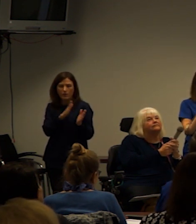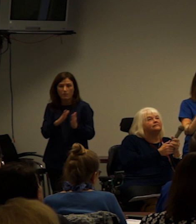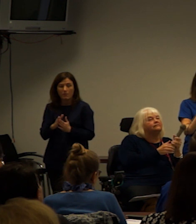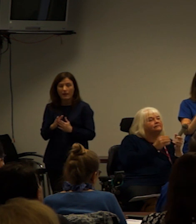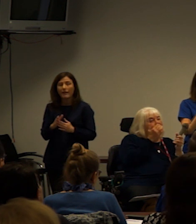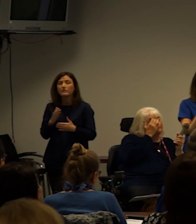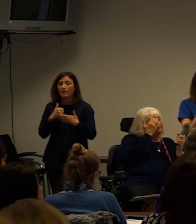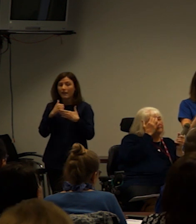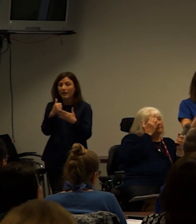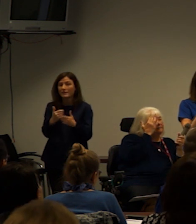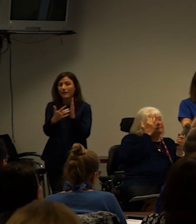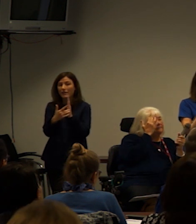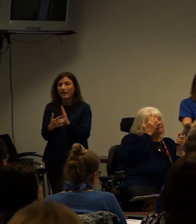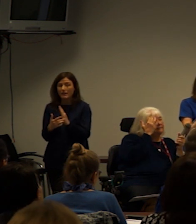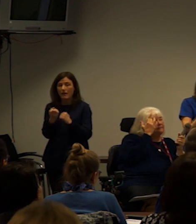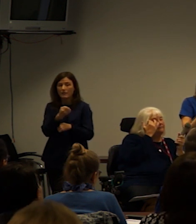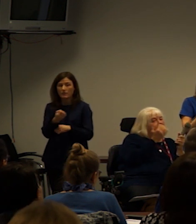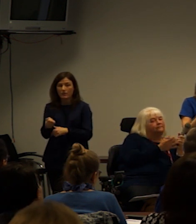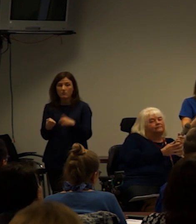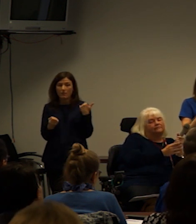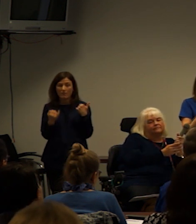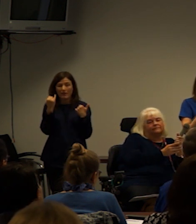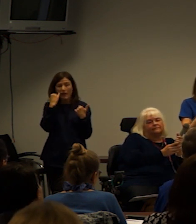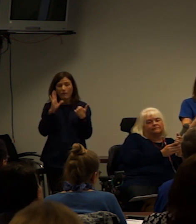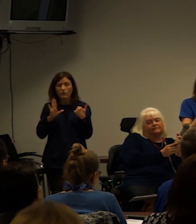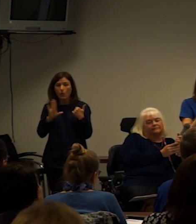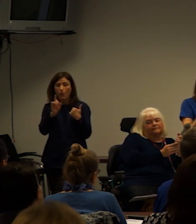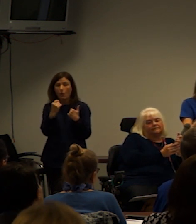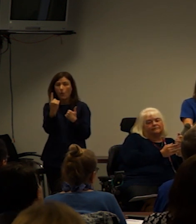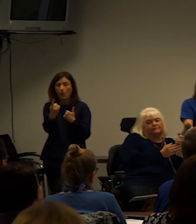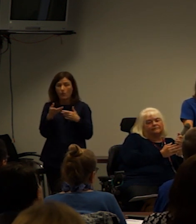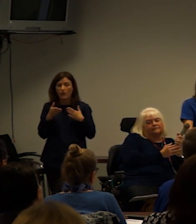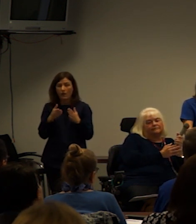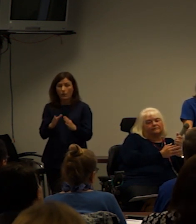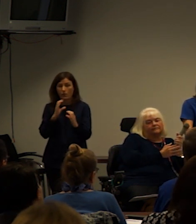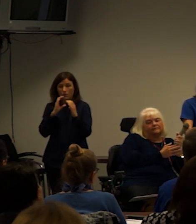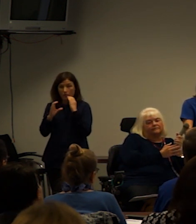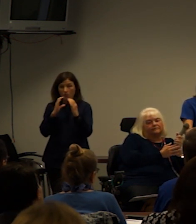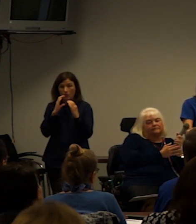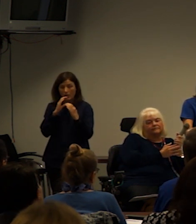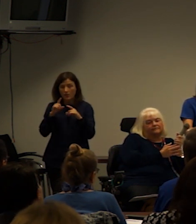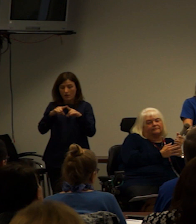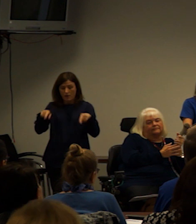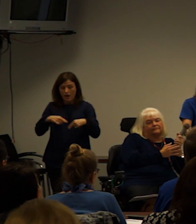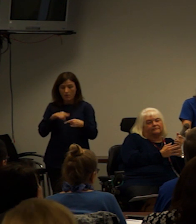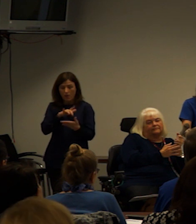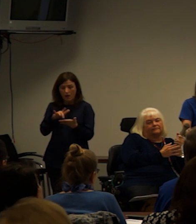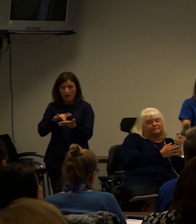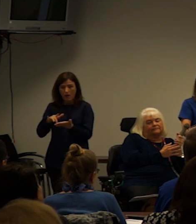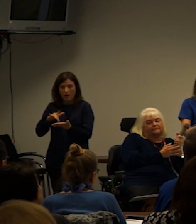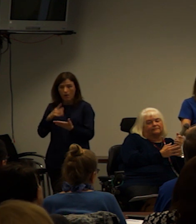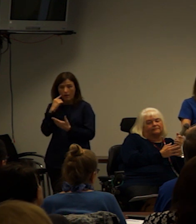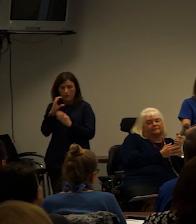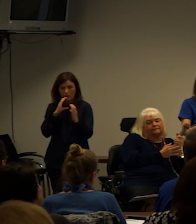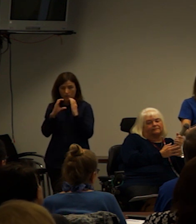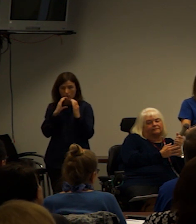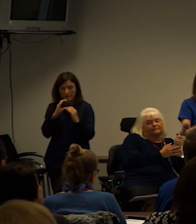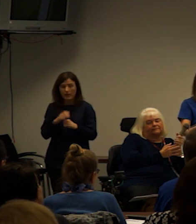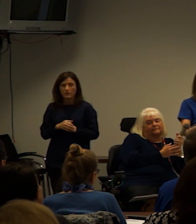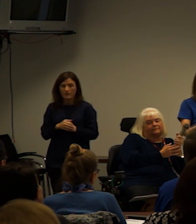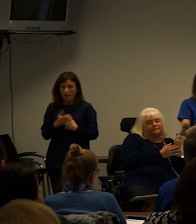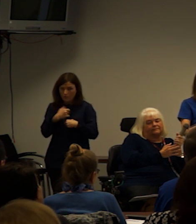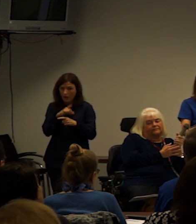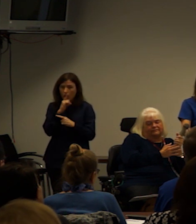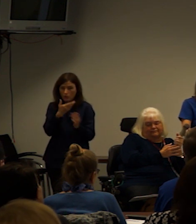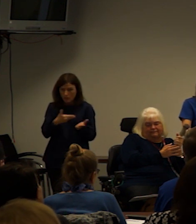Assistive technology devices. If your only means of communication is a communication board, be sure and take